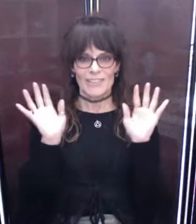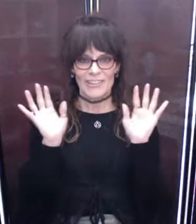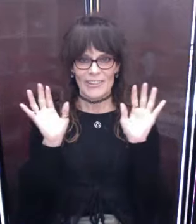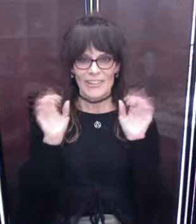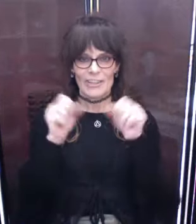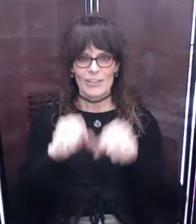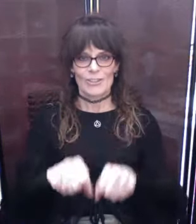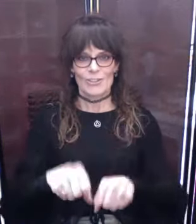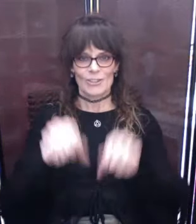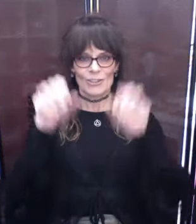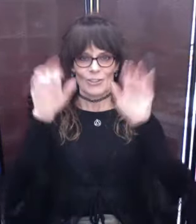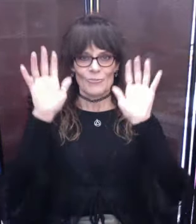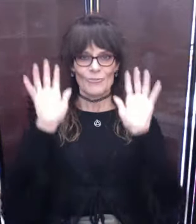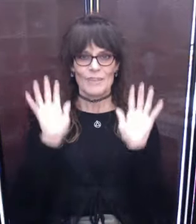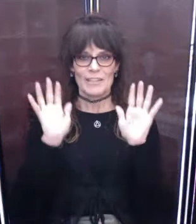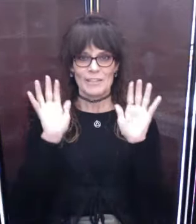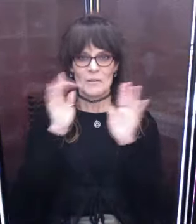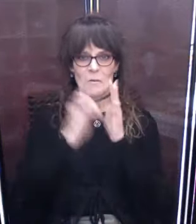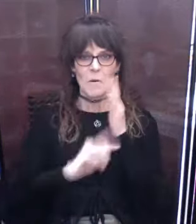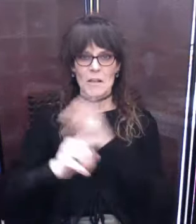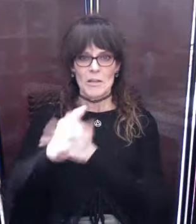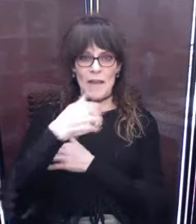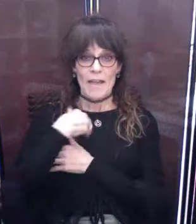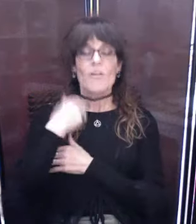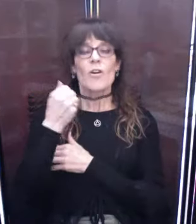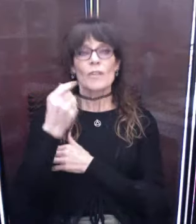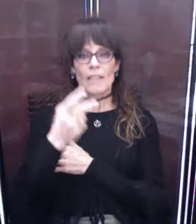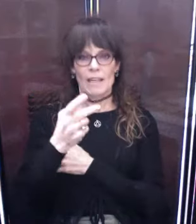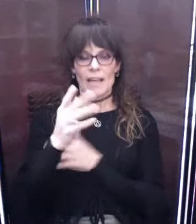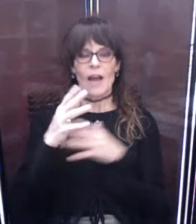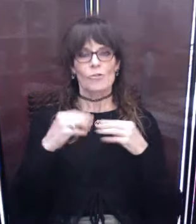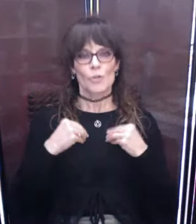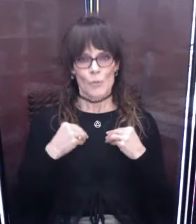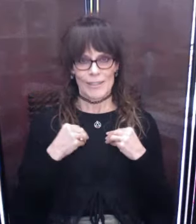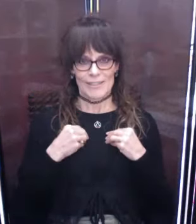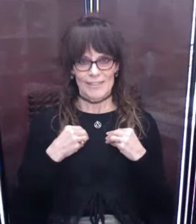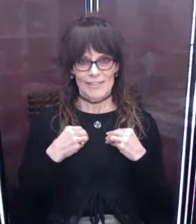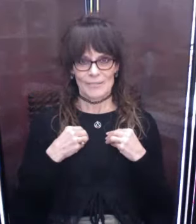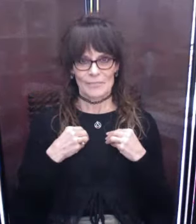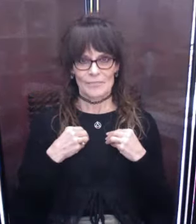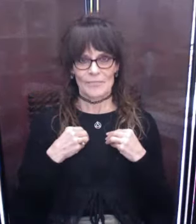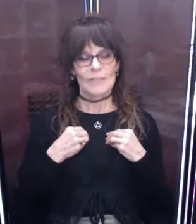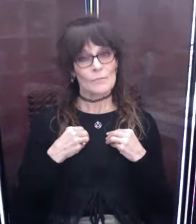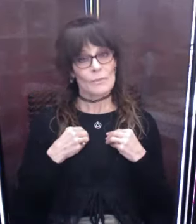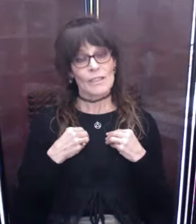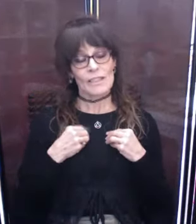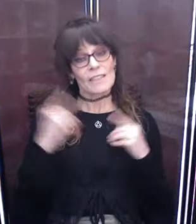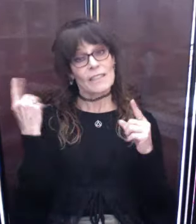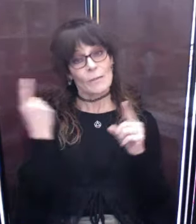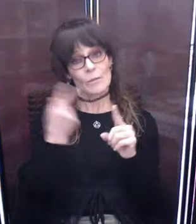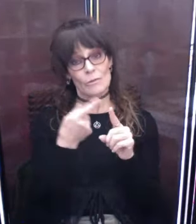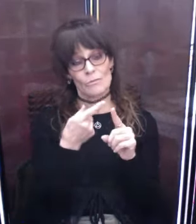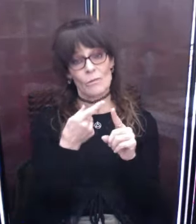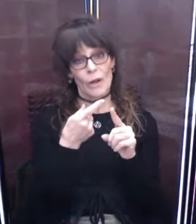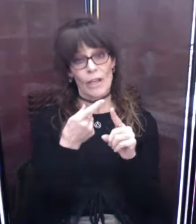Surrender. What do you got? Okay, I'll do it. But I did come to a point where what